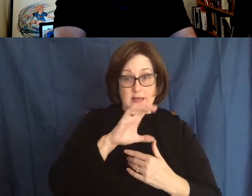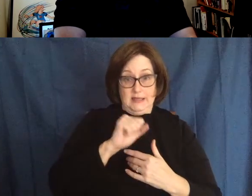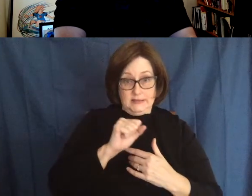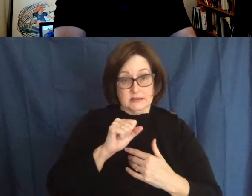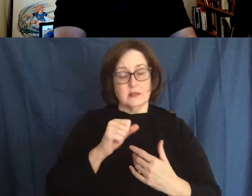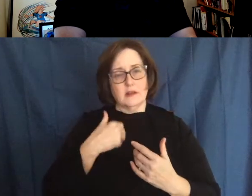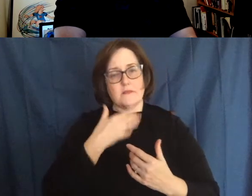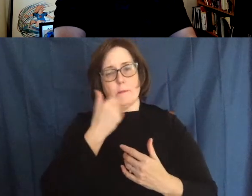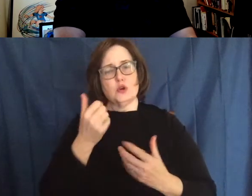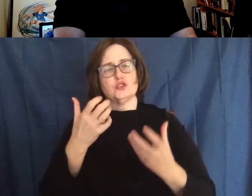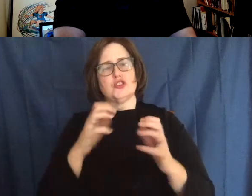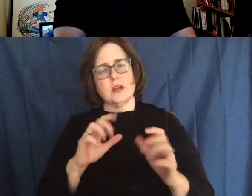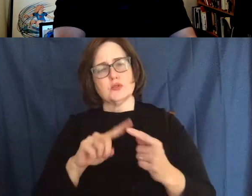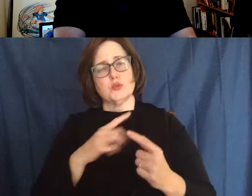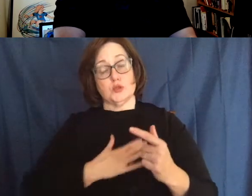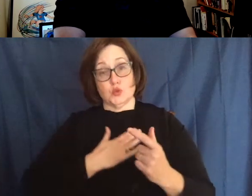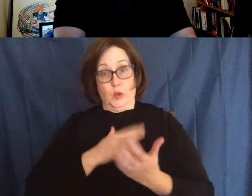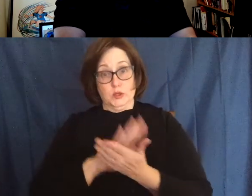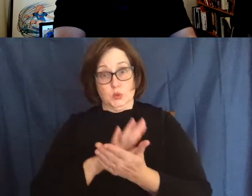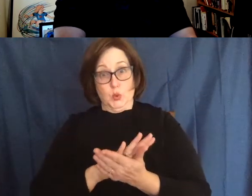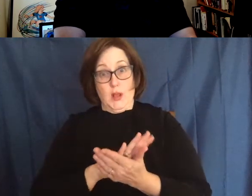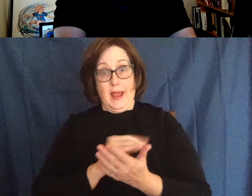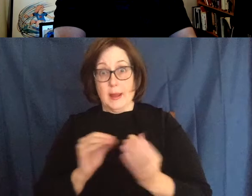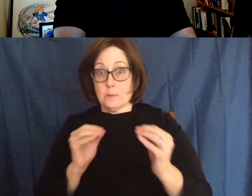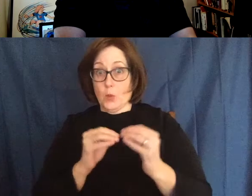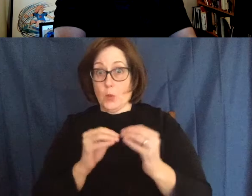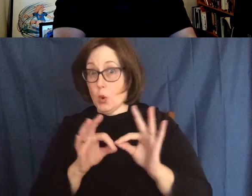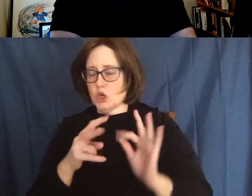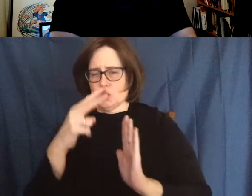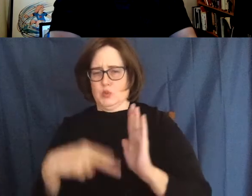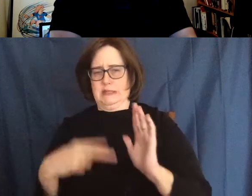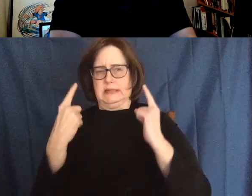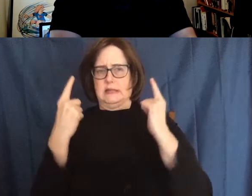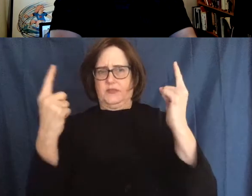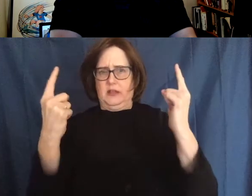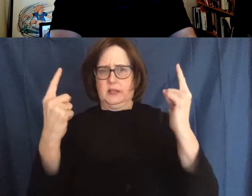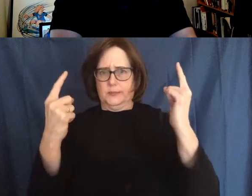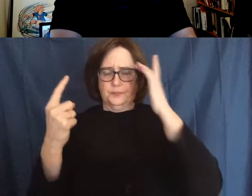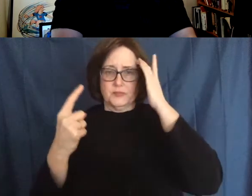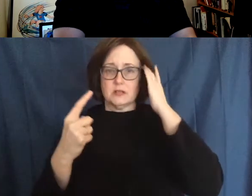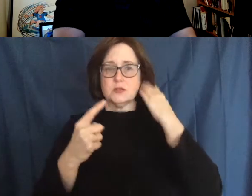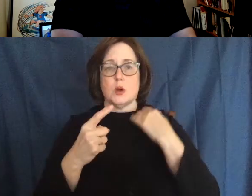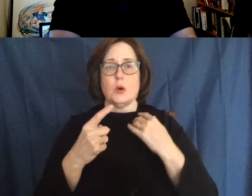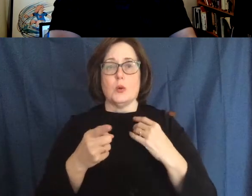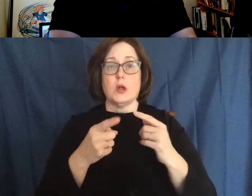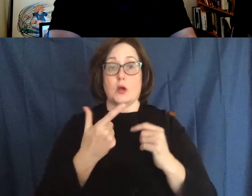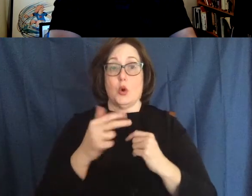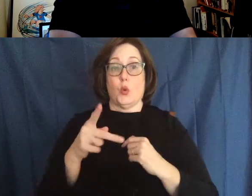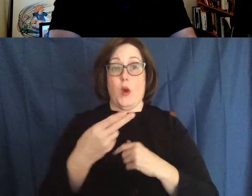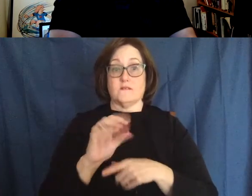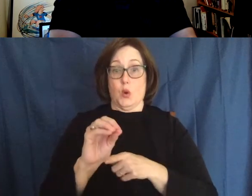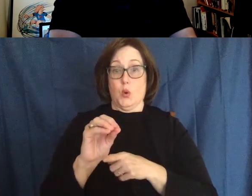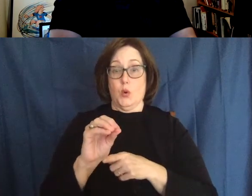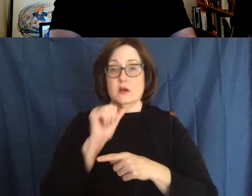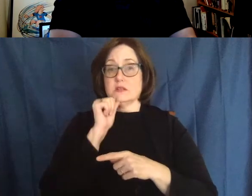school, but also succeeding in literacy. So GraphoGame is really unique in the sense that it is based on neuroscience. It's not just